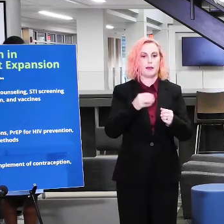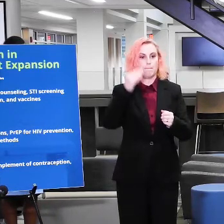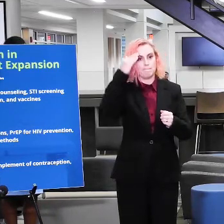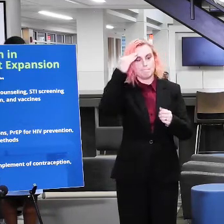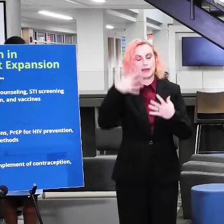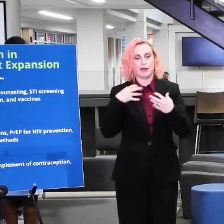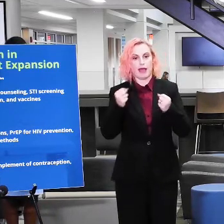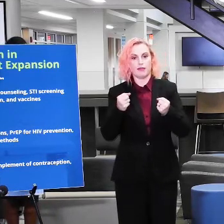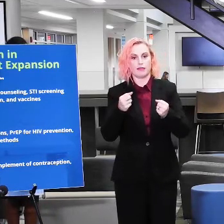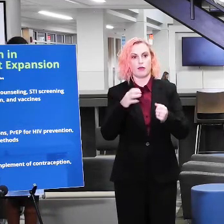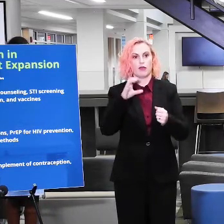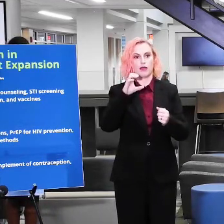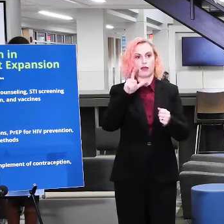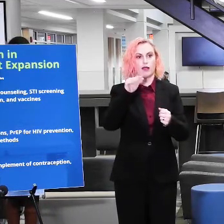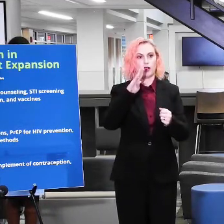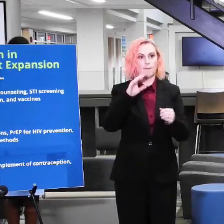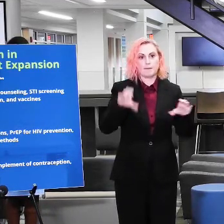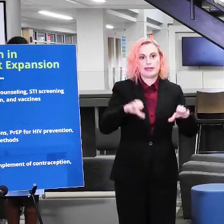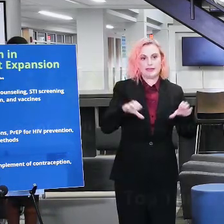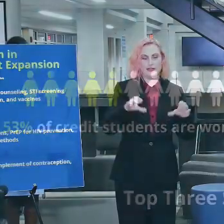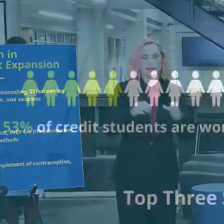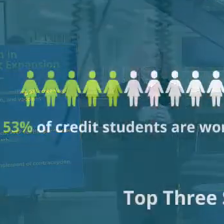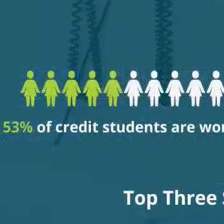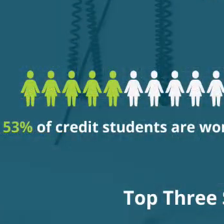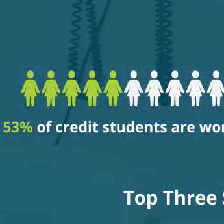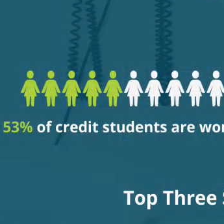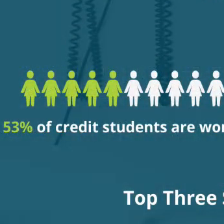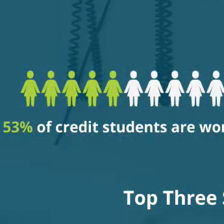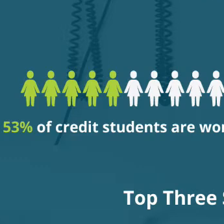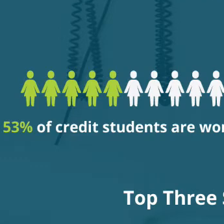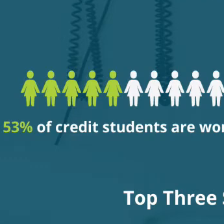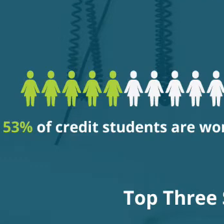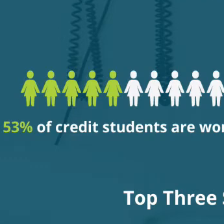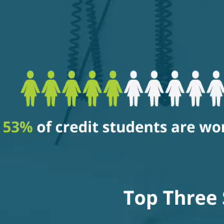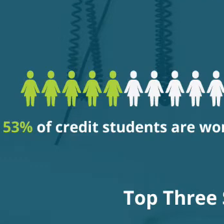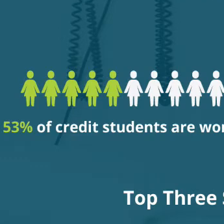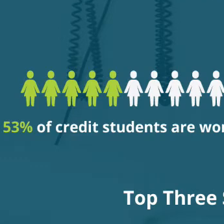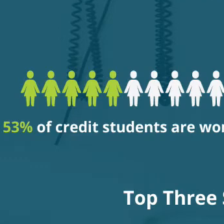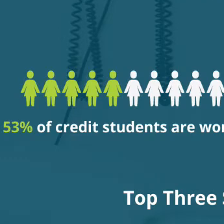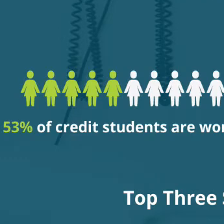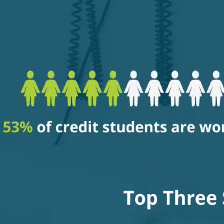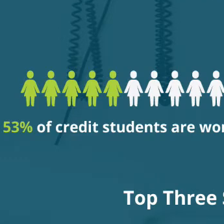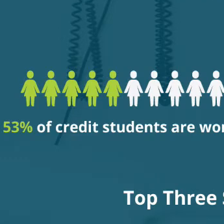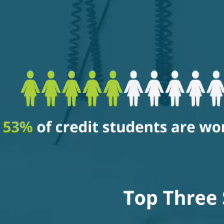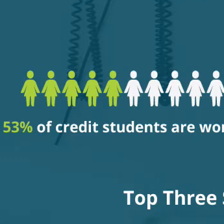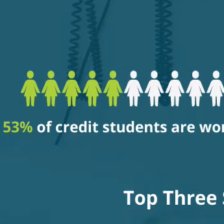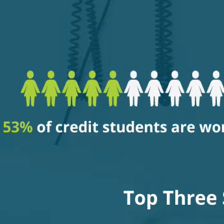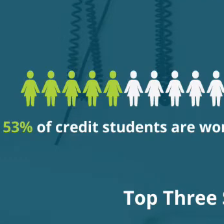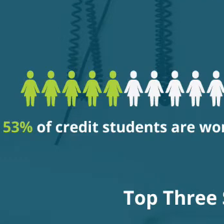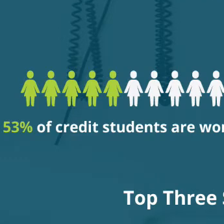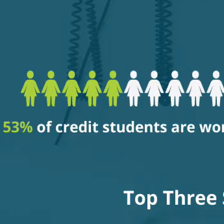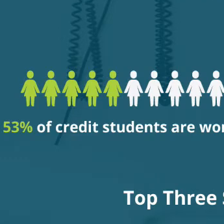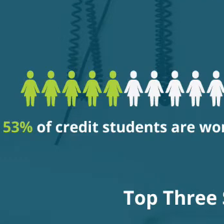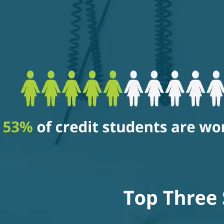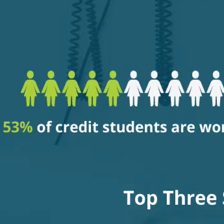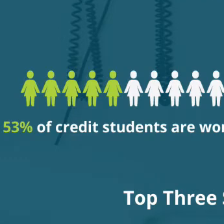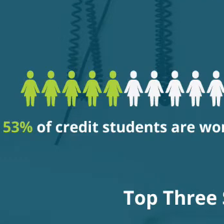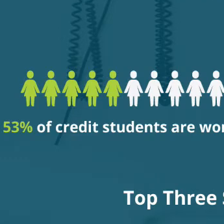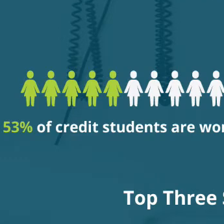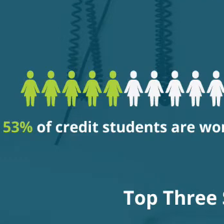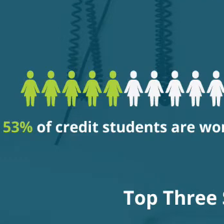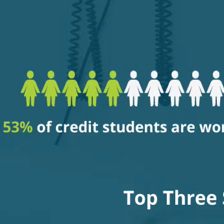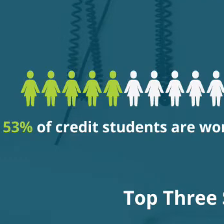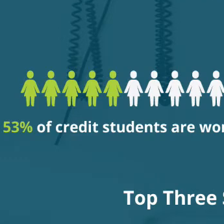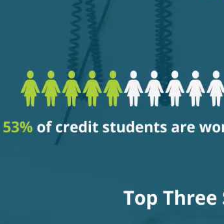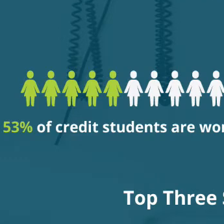activities. In addition, an advancement like this takes the education provided at HCC beyond the classroom.